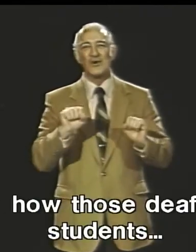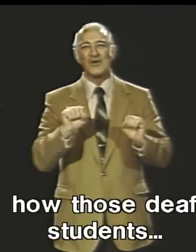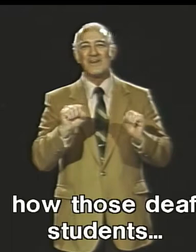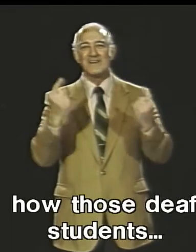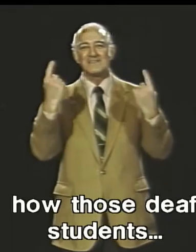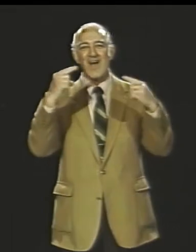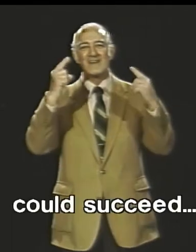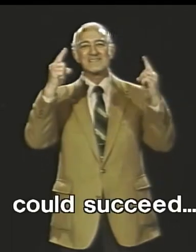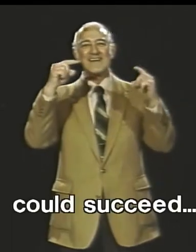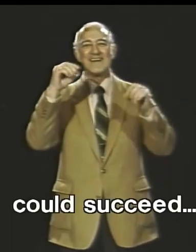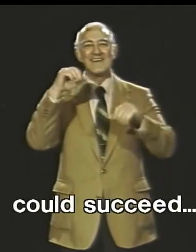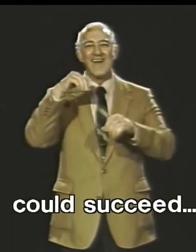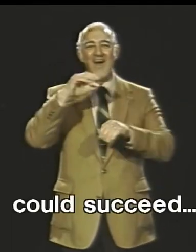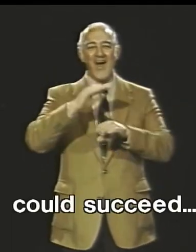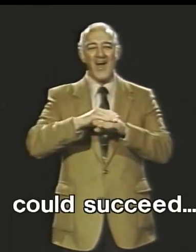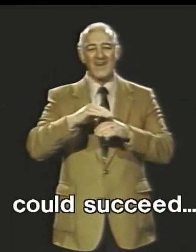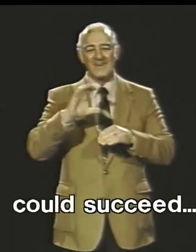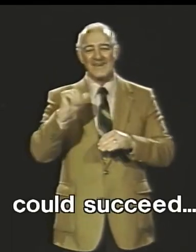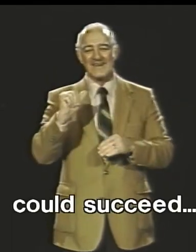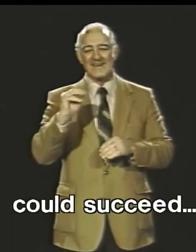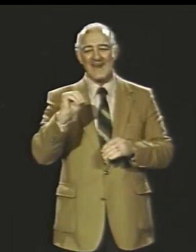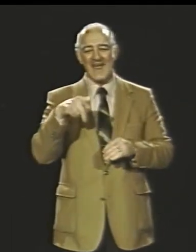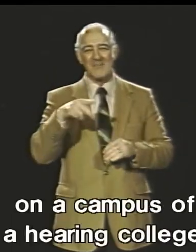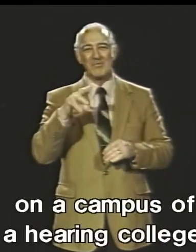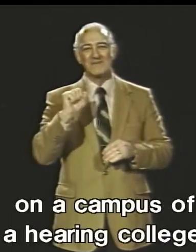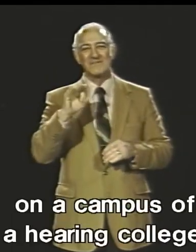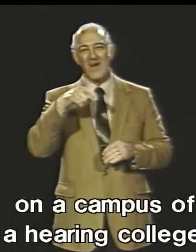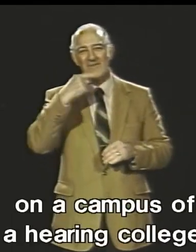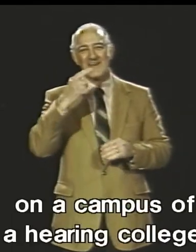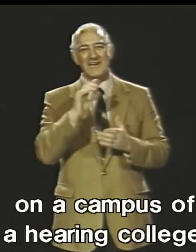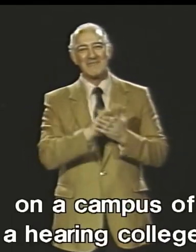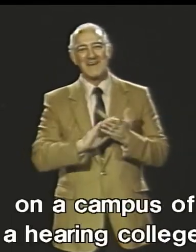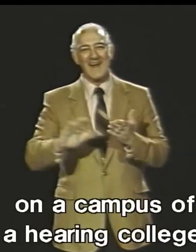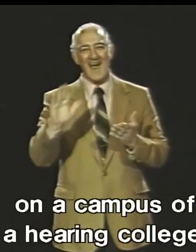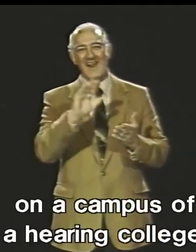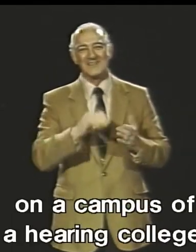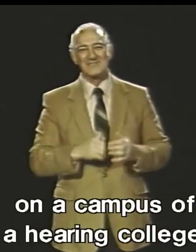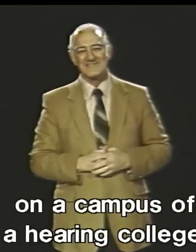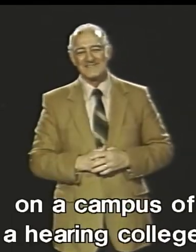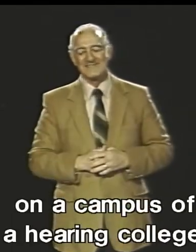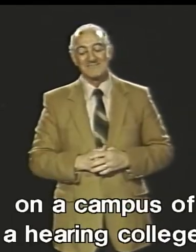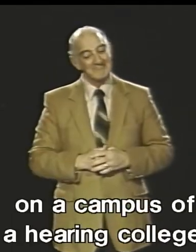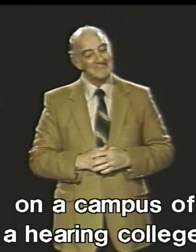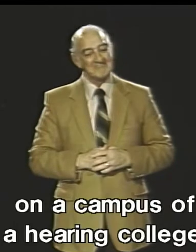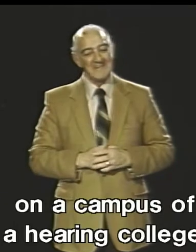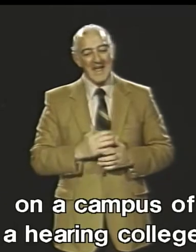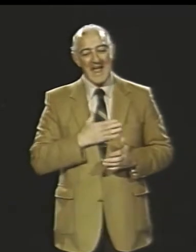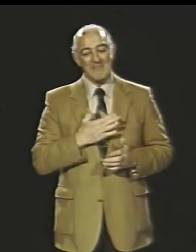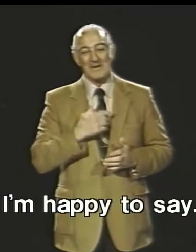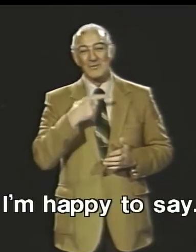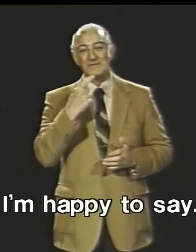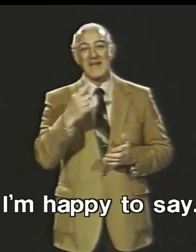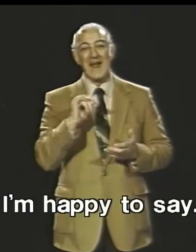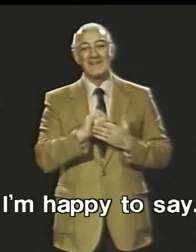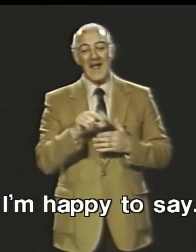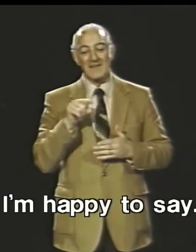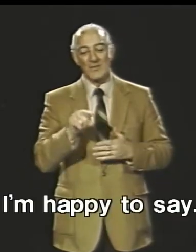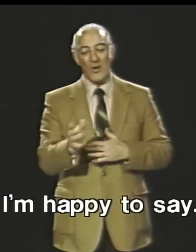students could succeed on a campus of a hearing college. I'm happy to say